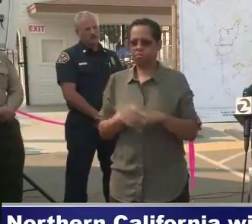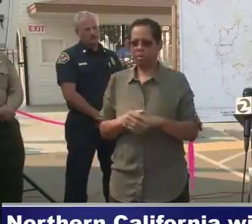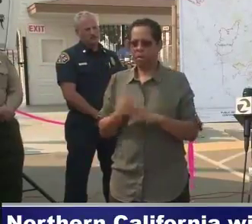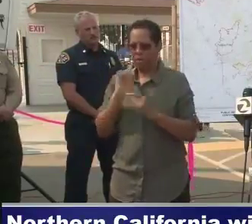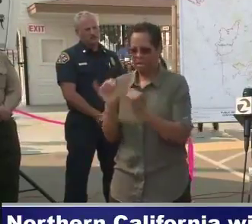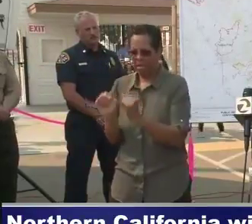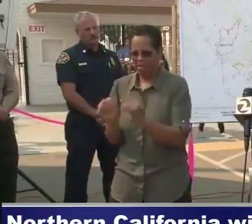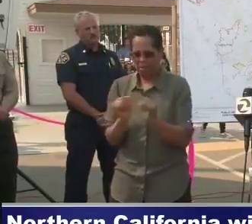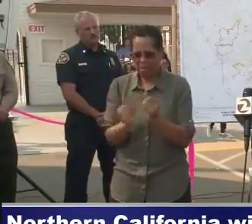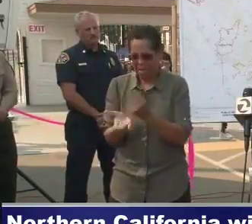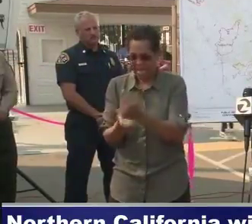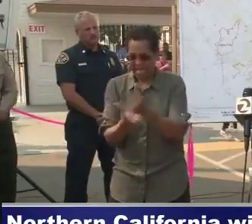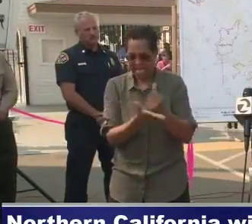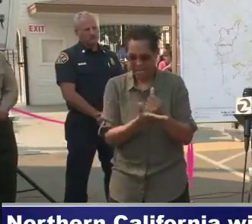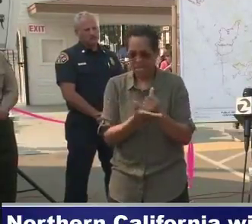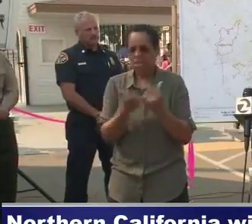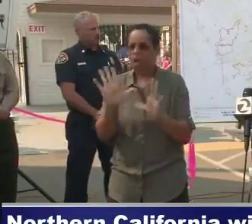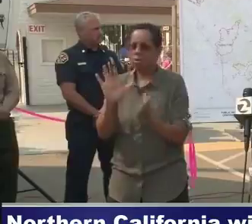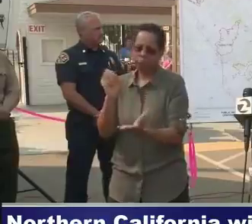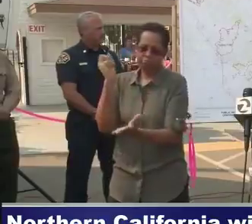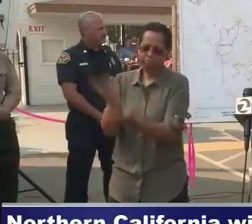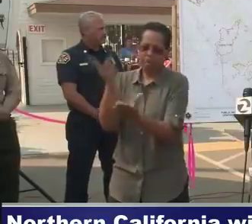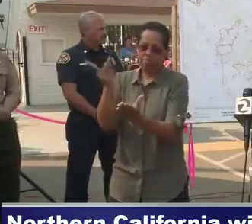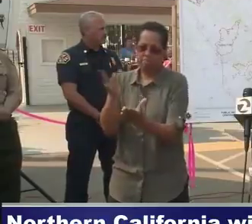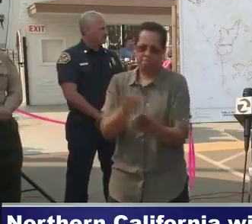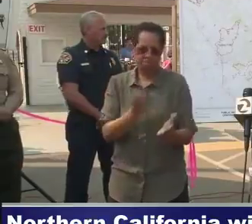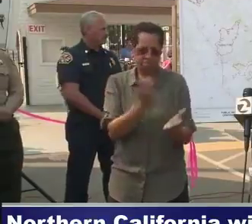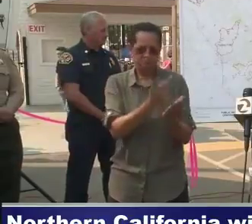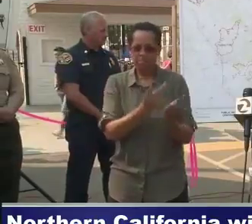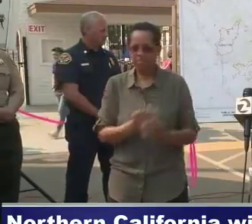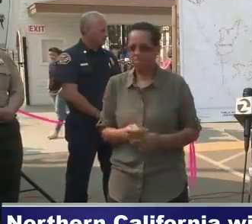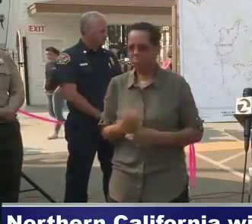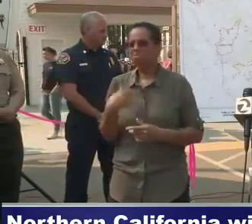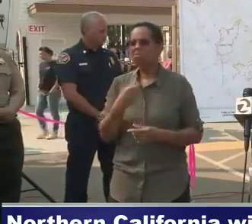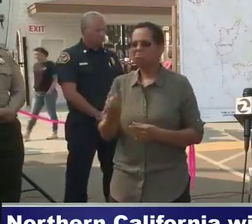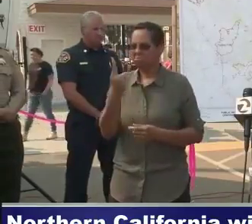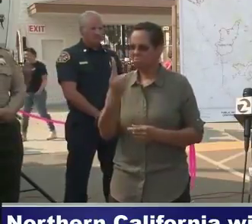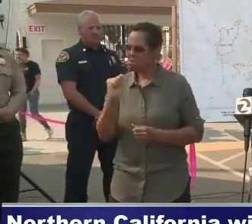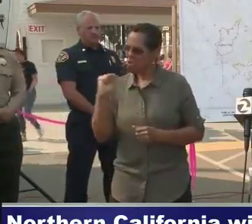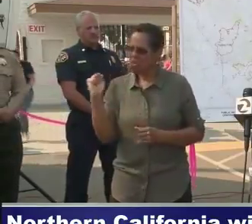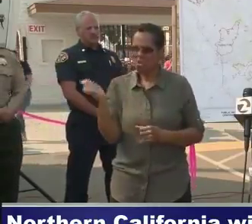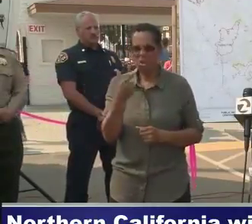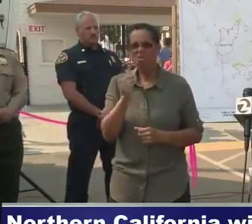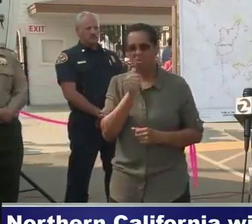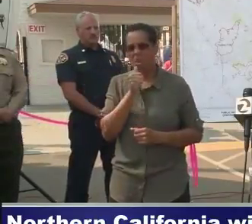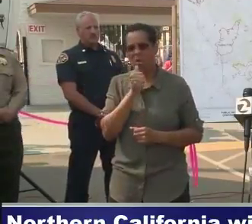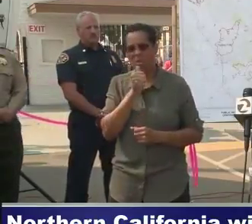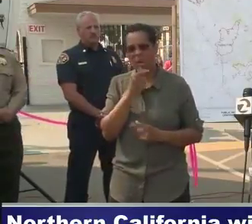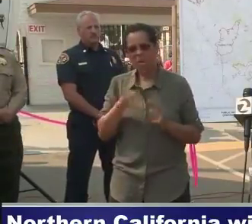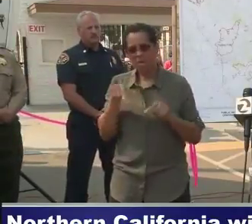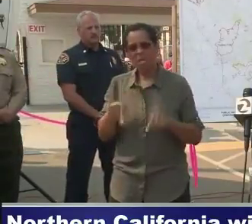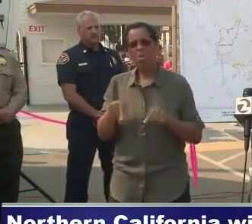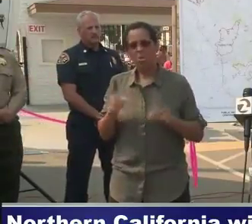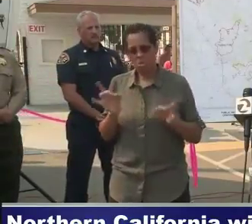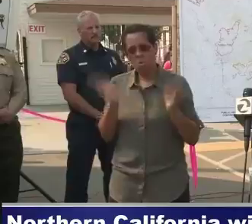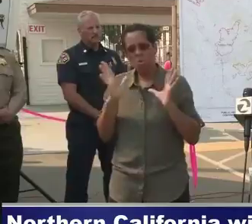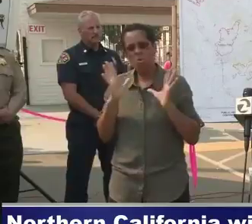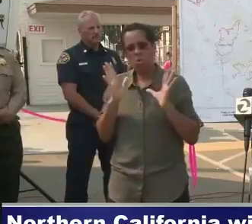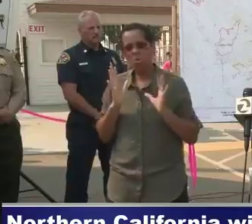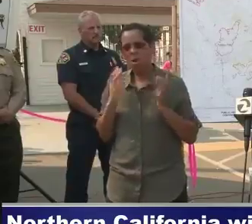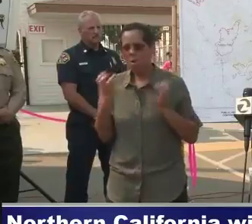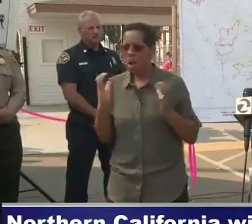been approved, and we understand everyone is affected by this disaster, and we are eager to return to some